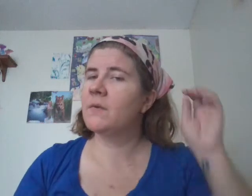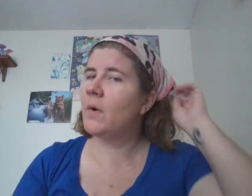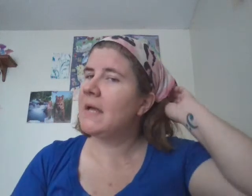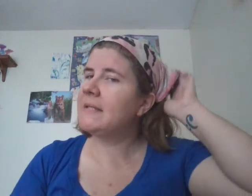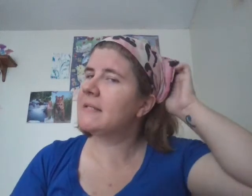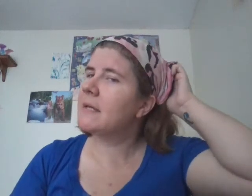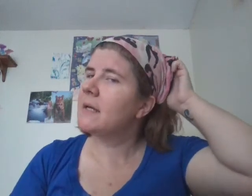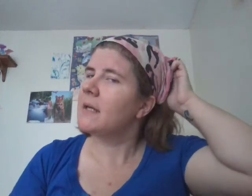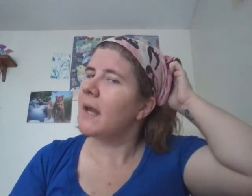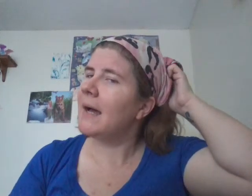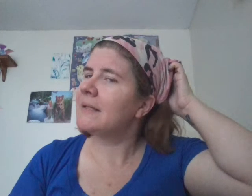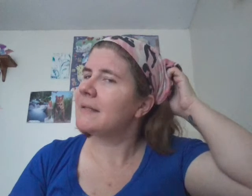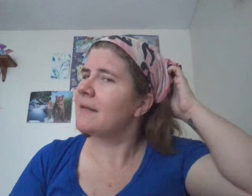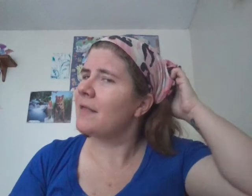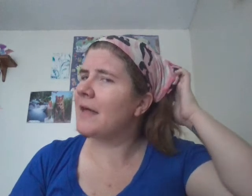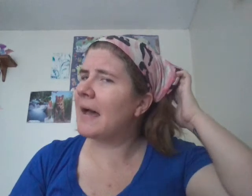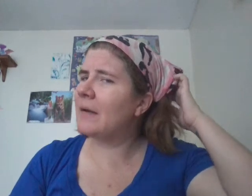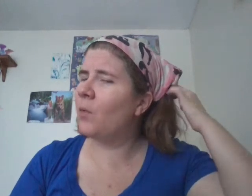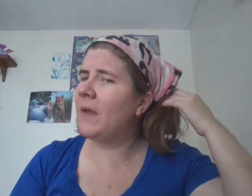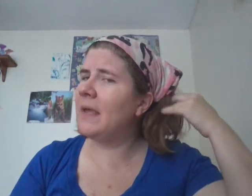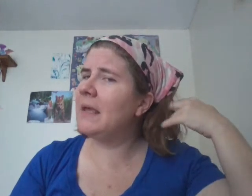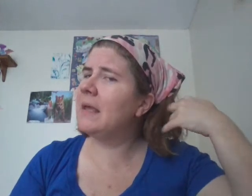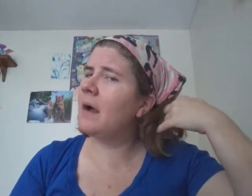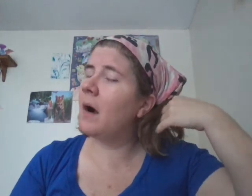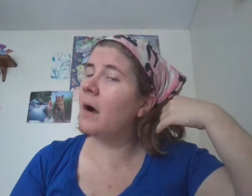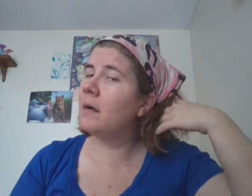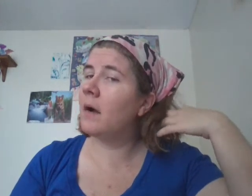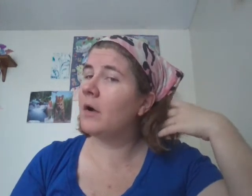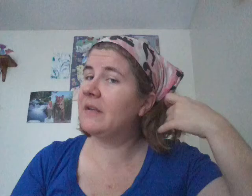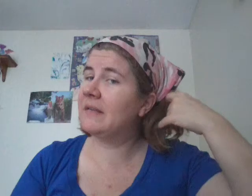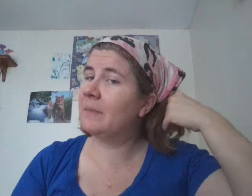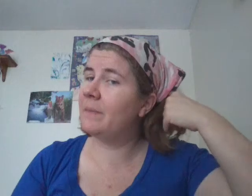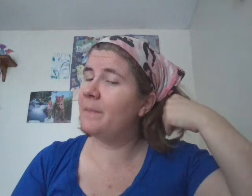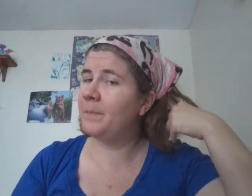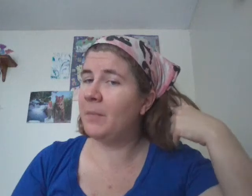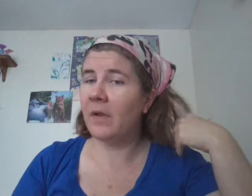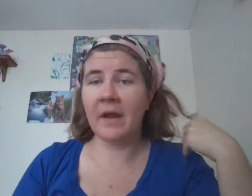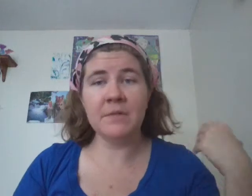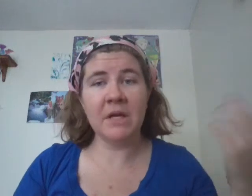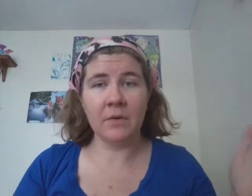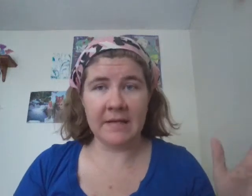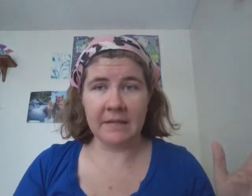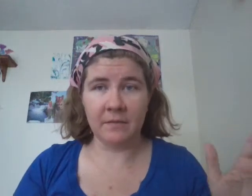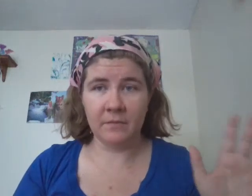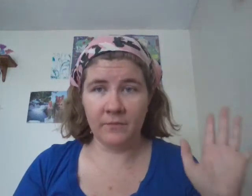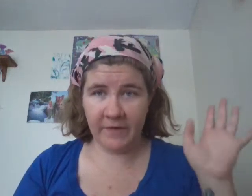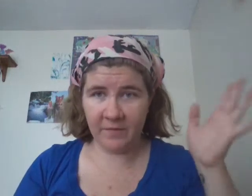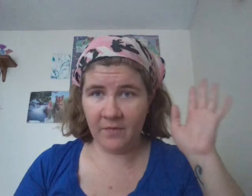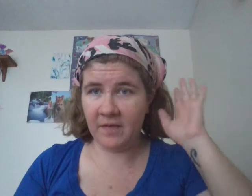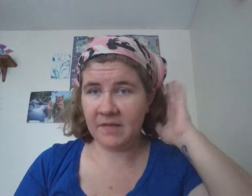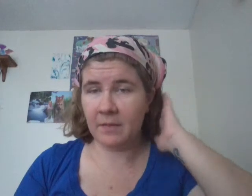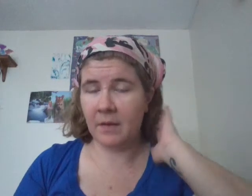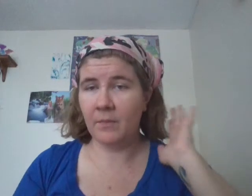So, it's not that we autistic people, and I'm generalizing, forgive me for this. I'm